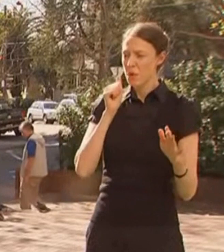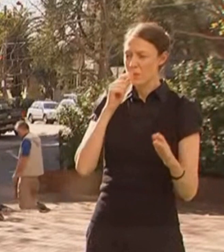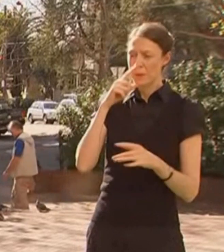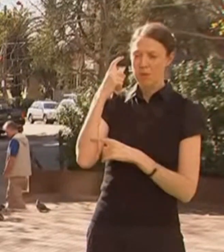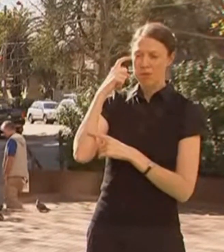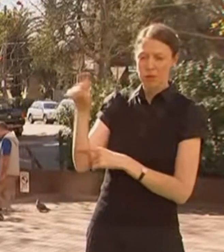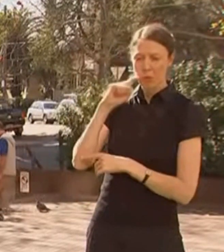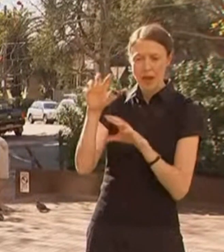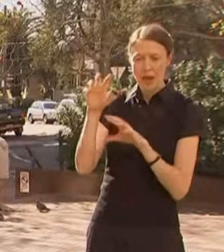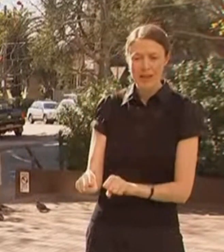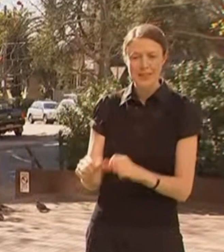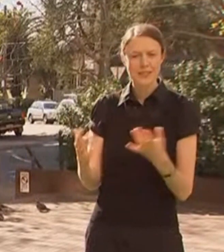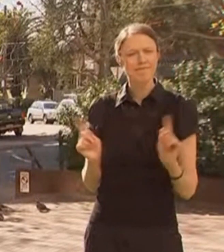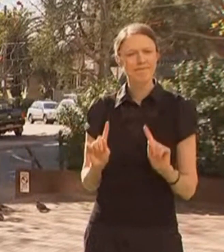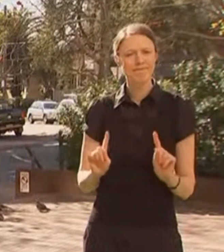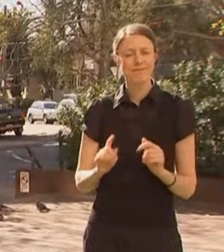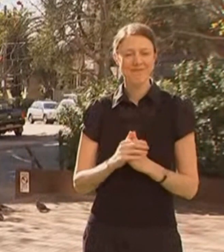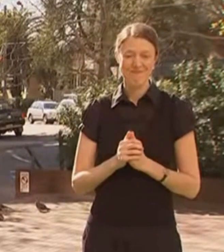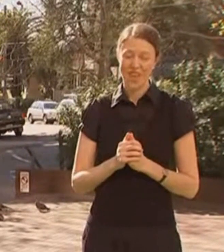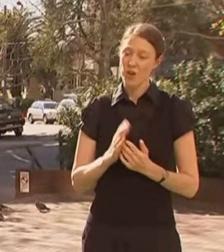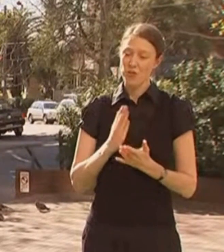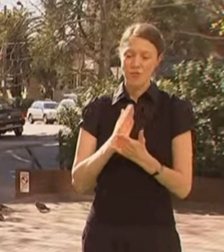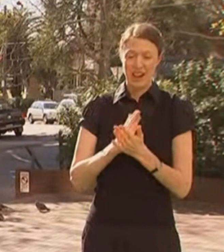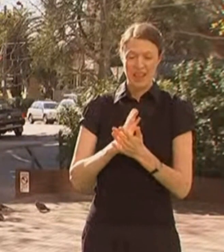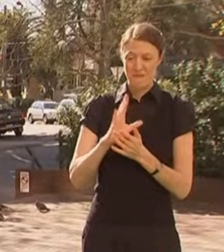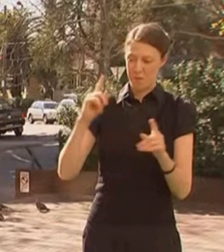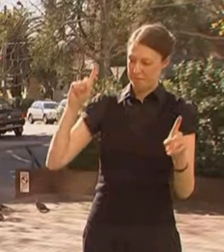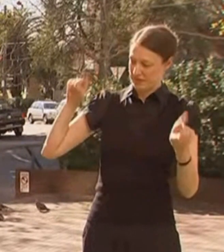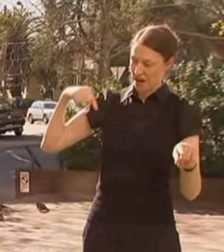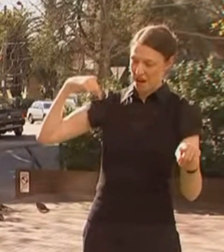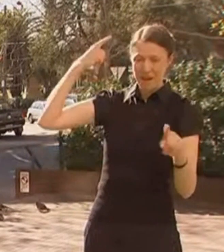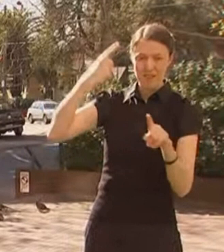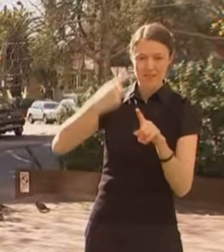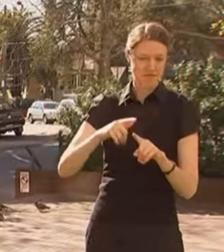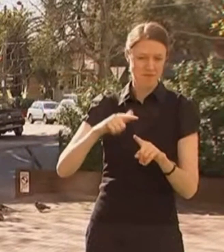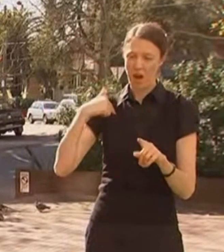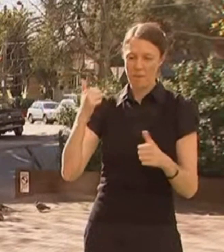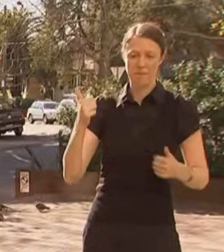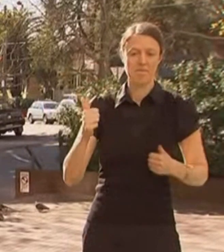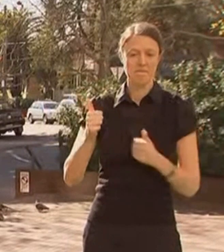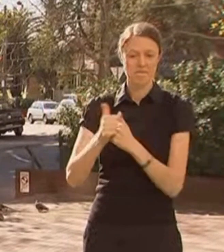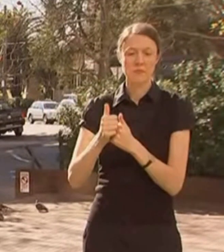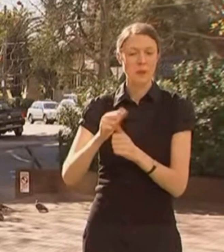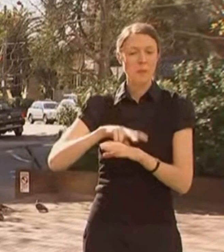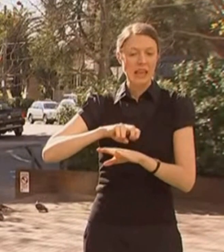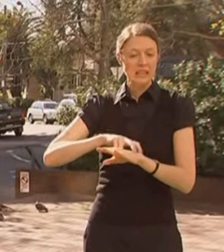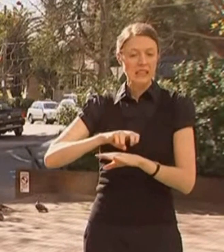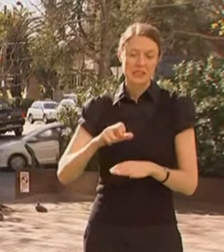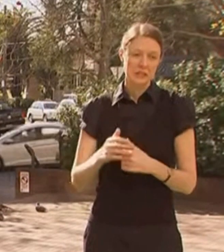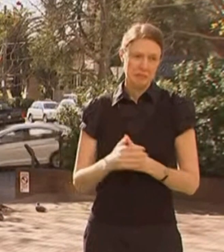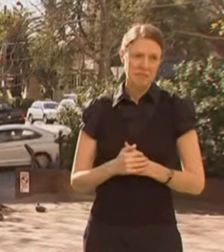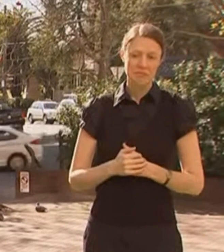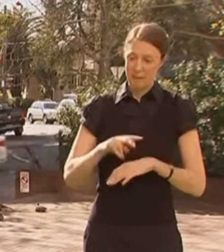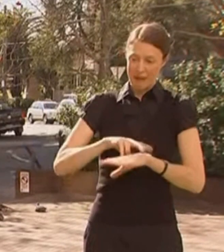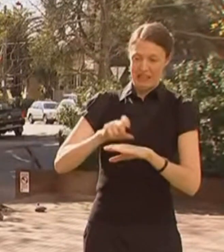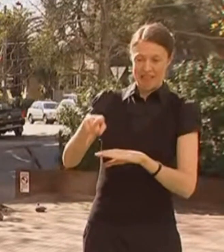lightly. So I'm pleading with people to say I appreciate how strongly people feel about the issue, but please express your strength of feeling